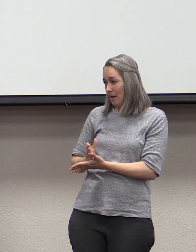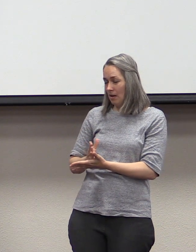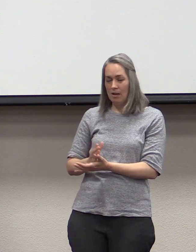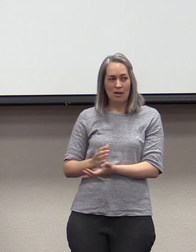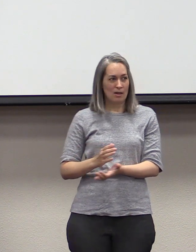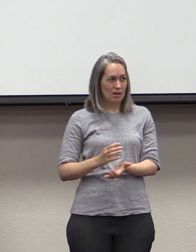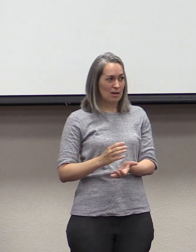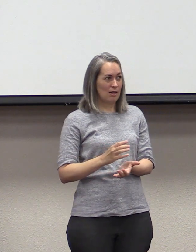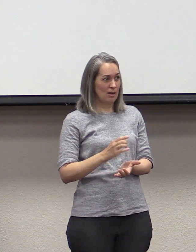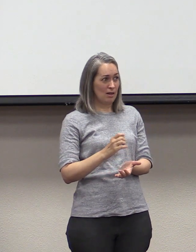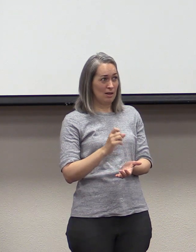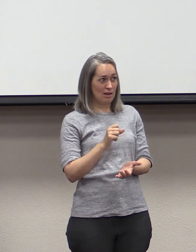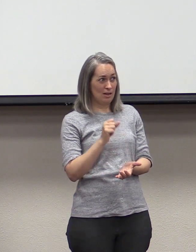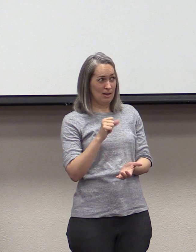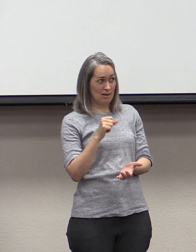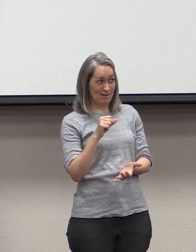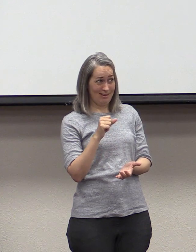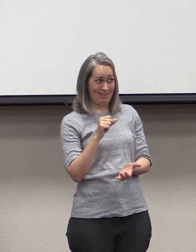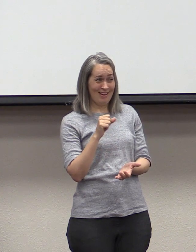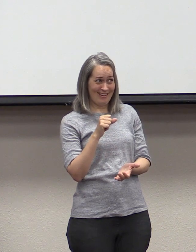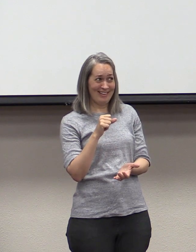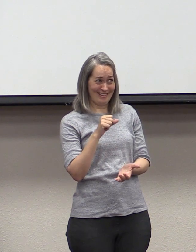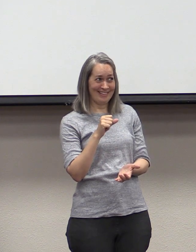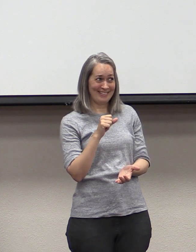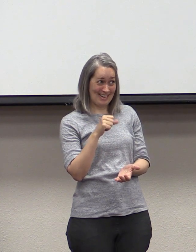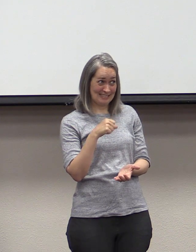Yeah, uh-huh.